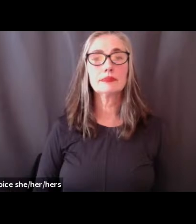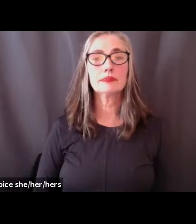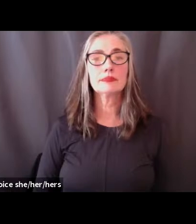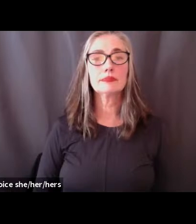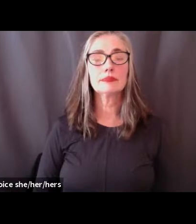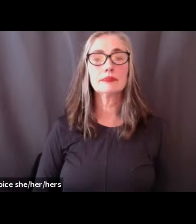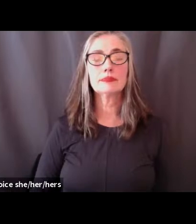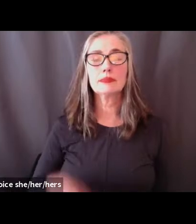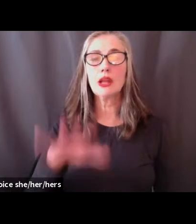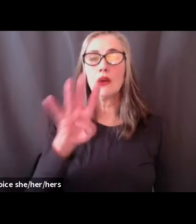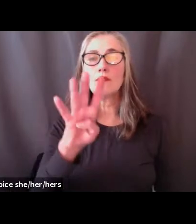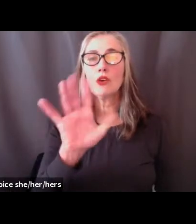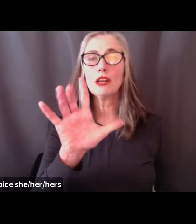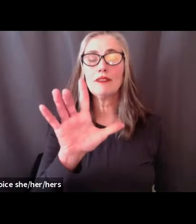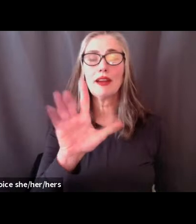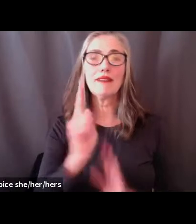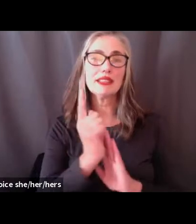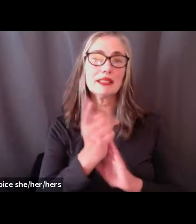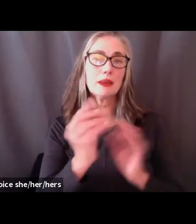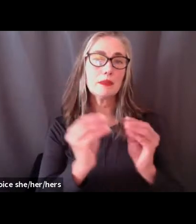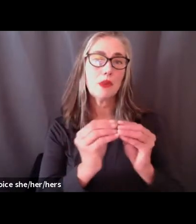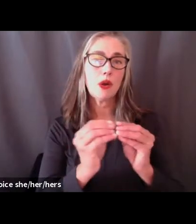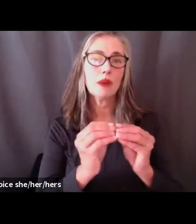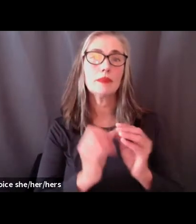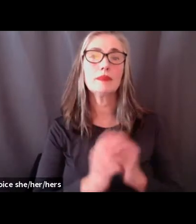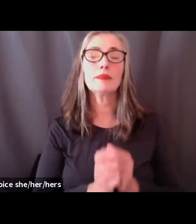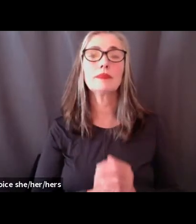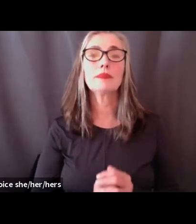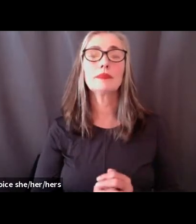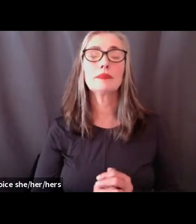$45 more seconds. Thank you.